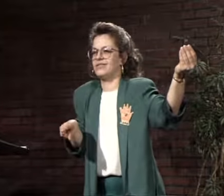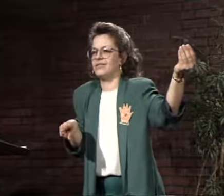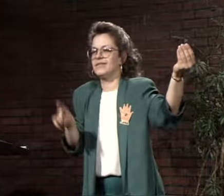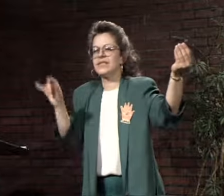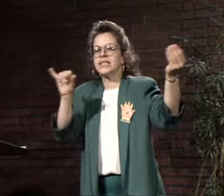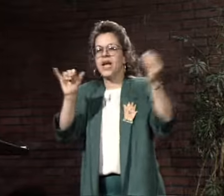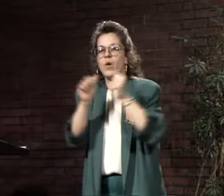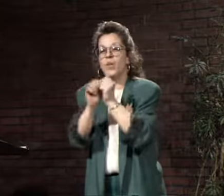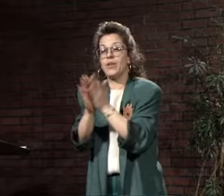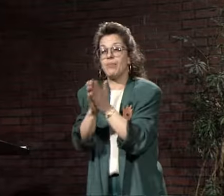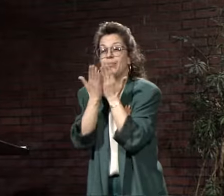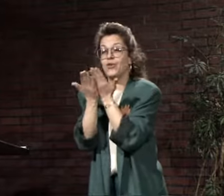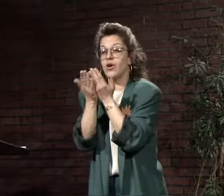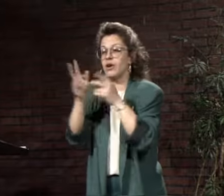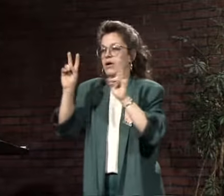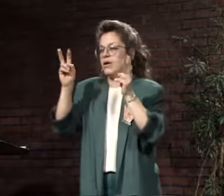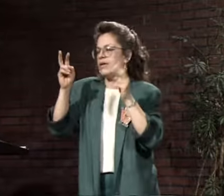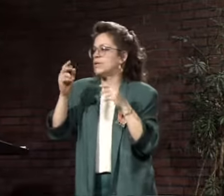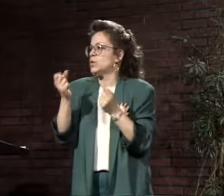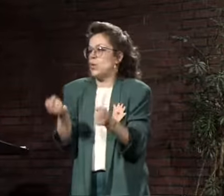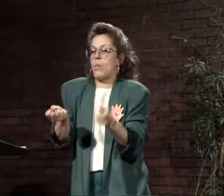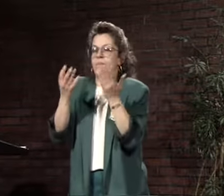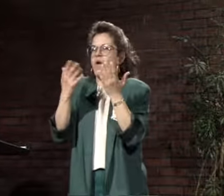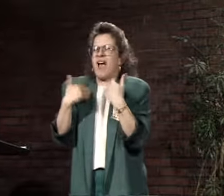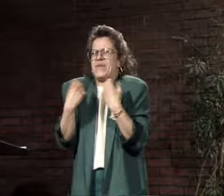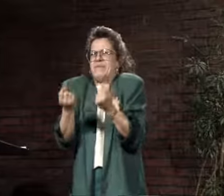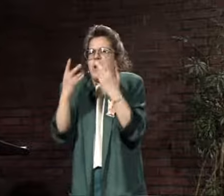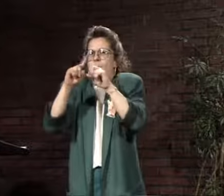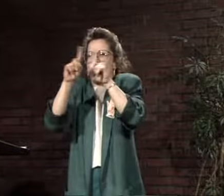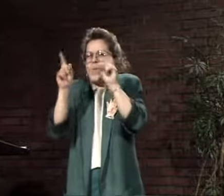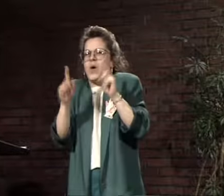that question that you want answered,